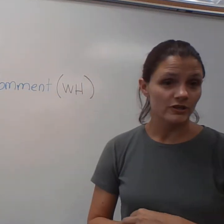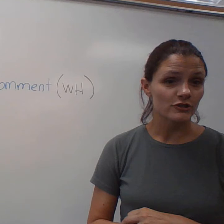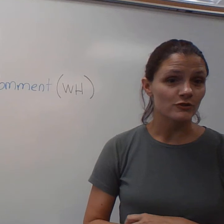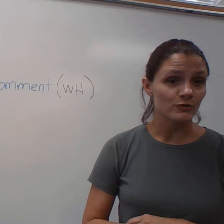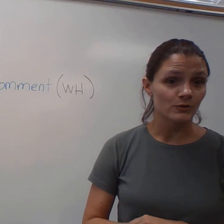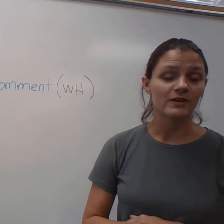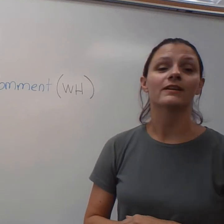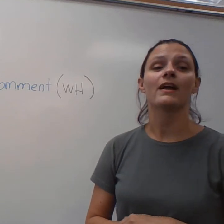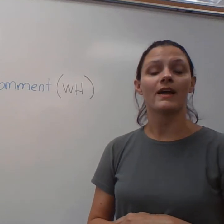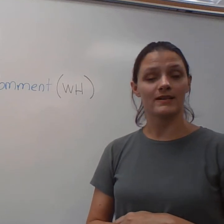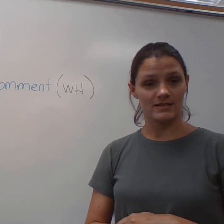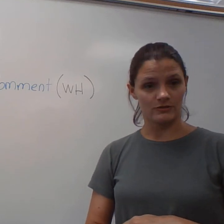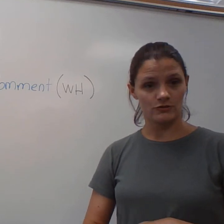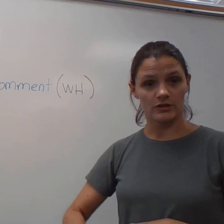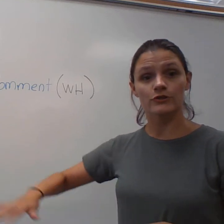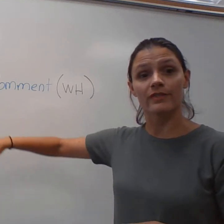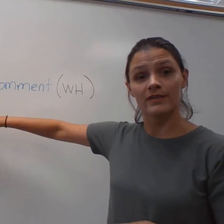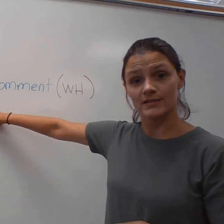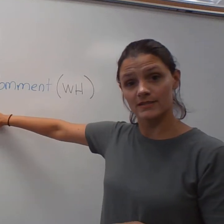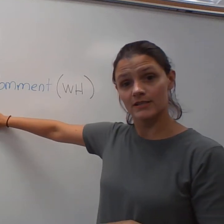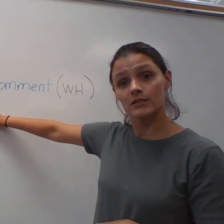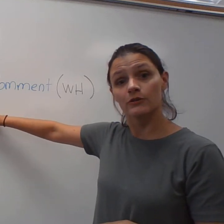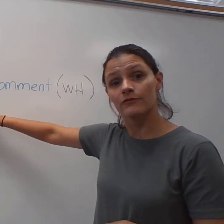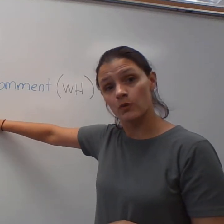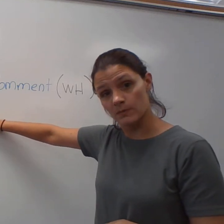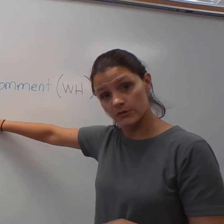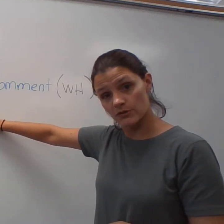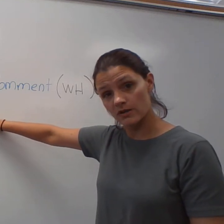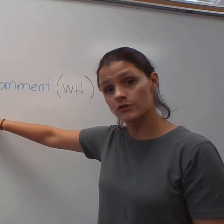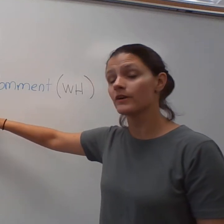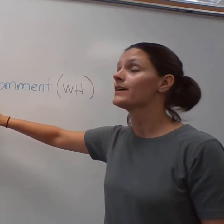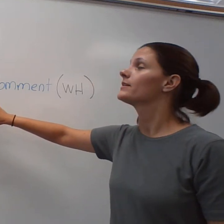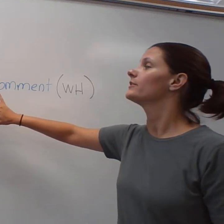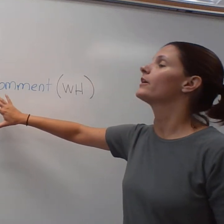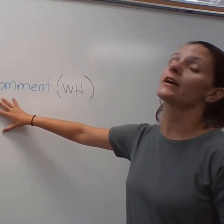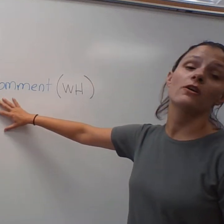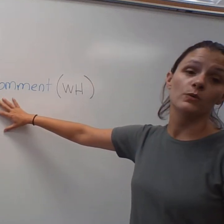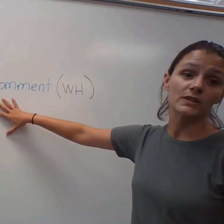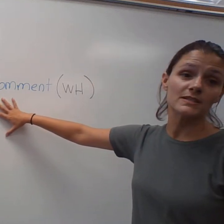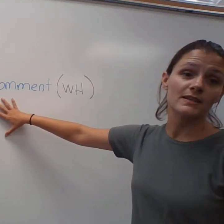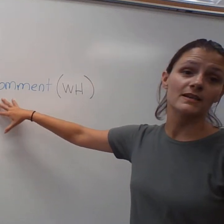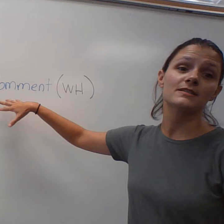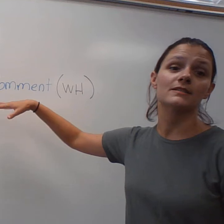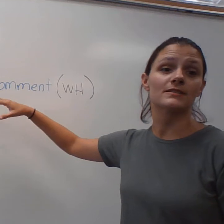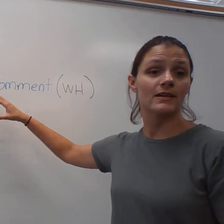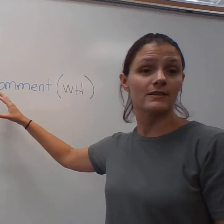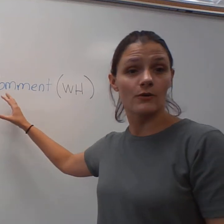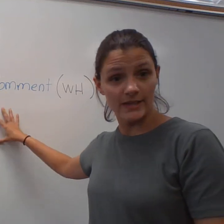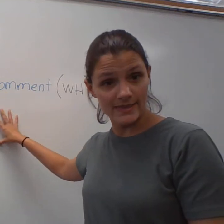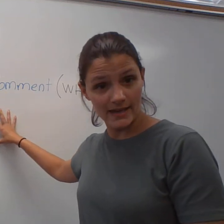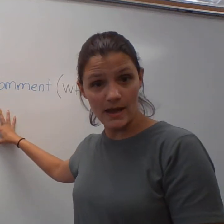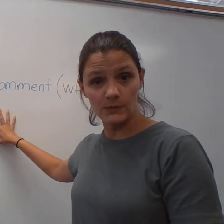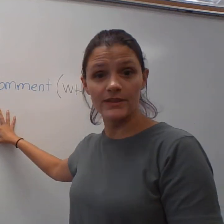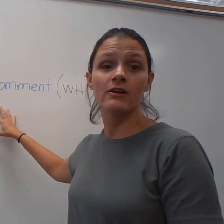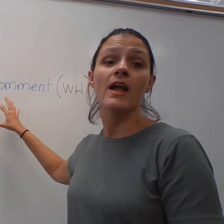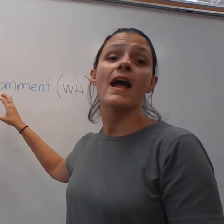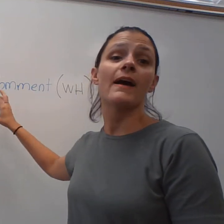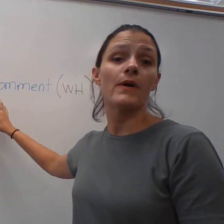Introduction to ASL structure. This is considered formal structure. You're not going to only see this. This is not the only thing out there.